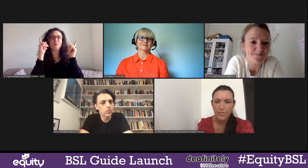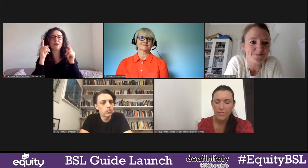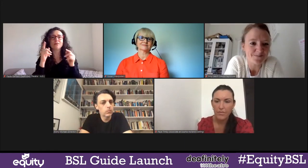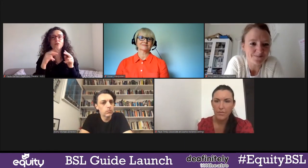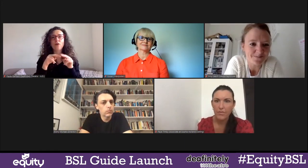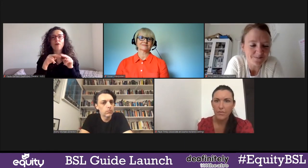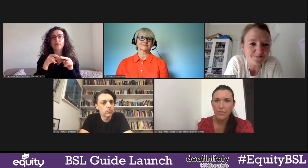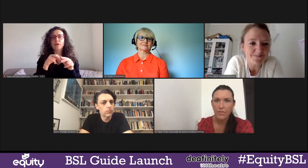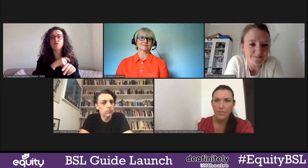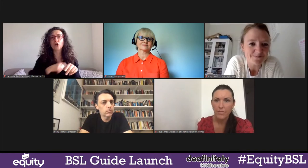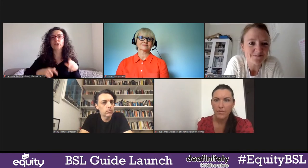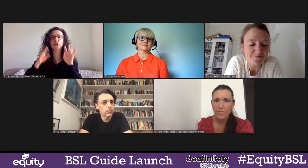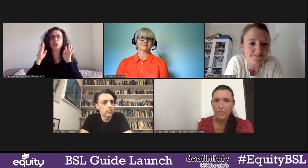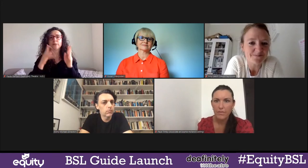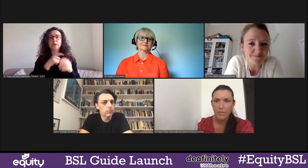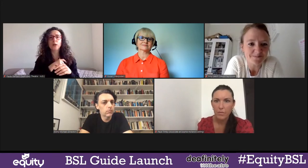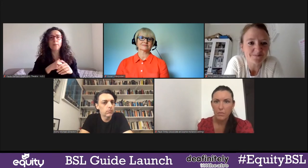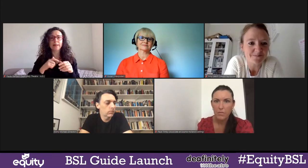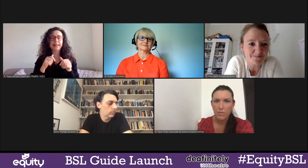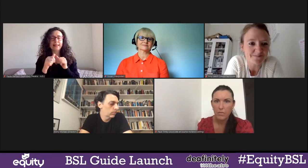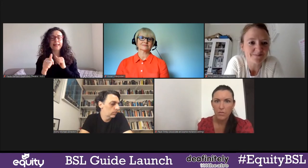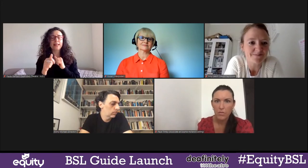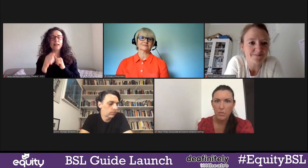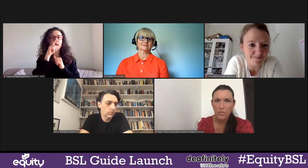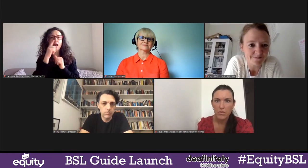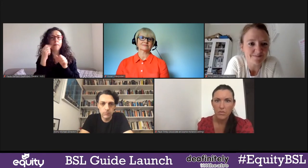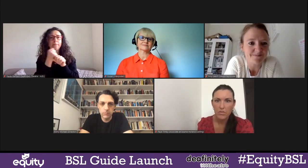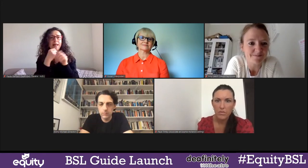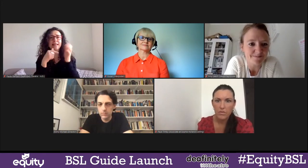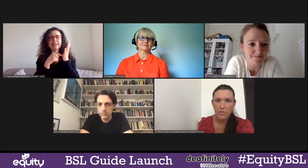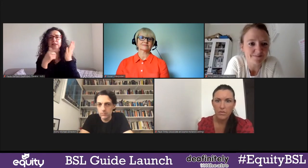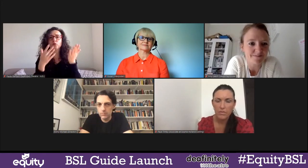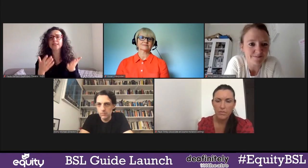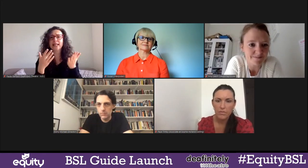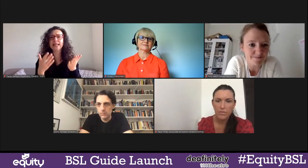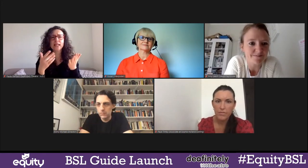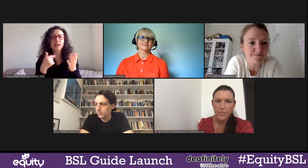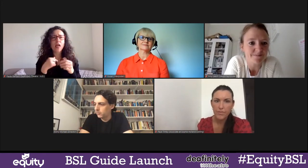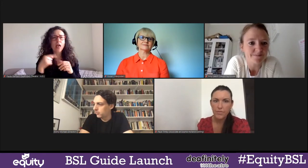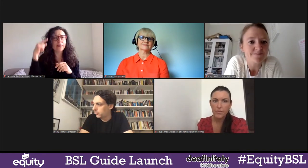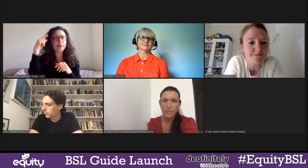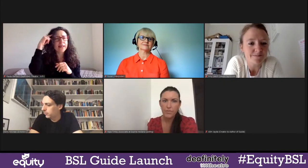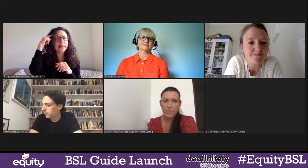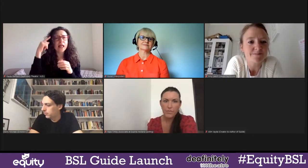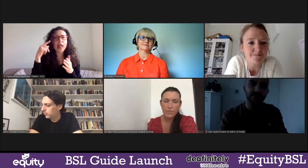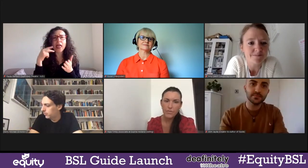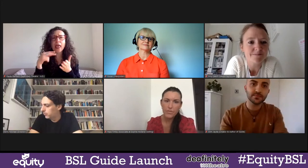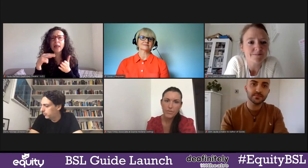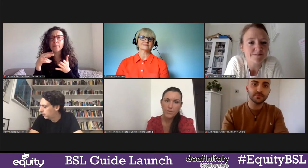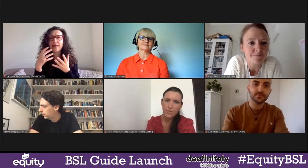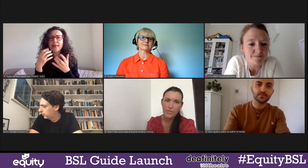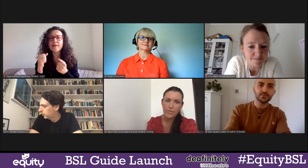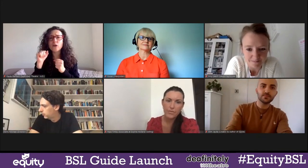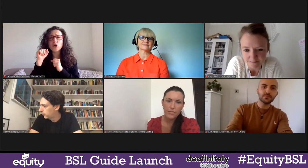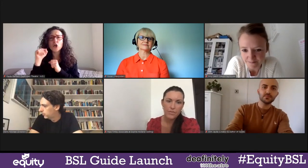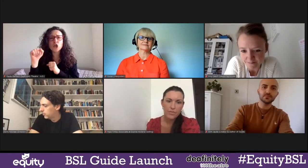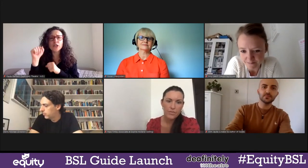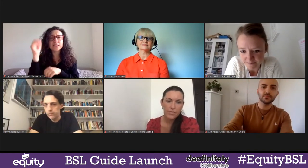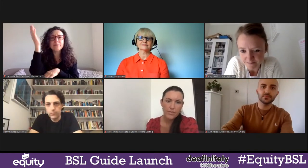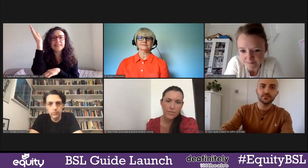this panel, the Deputy Artistic Director of the RSC, but unfortunately couldn't make it due to technical issues. And I believe Alim might